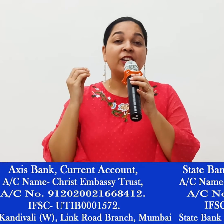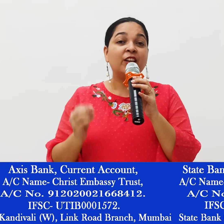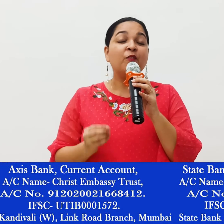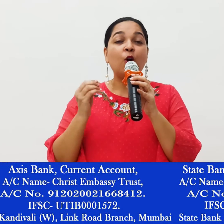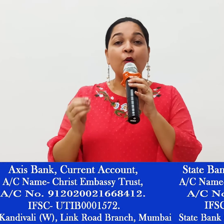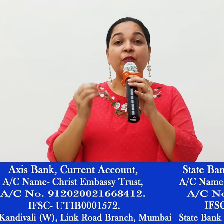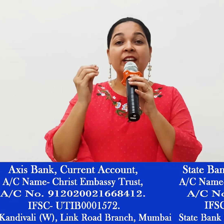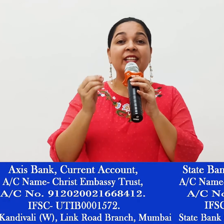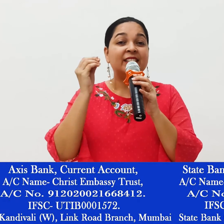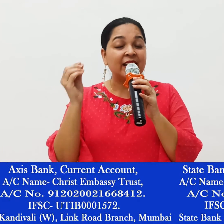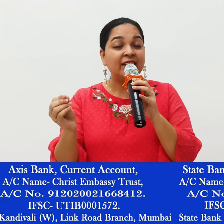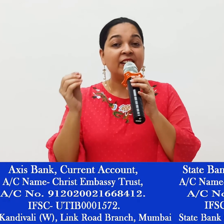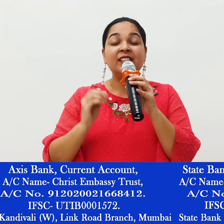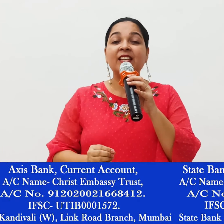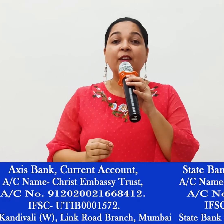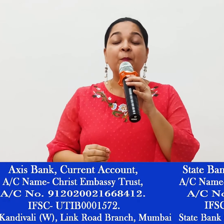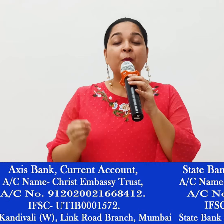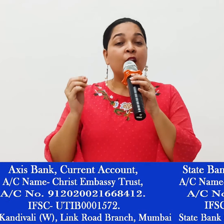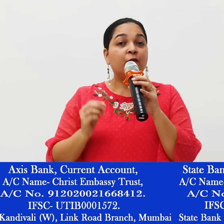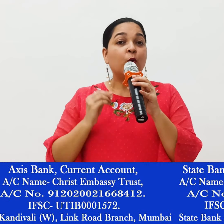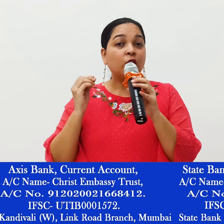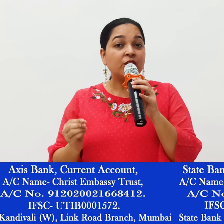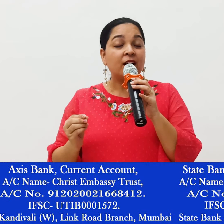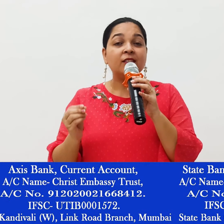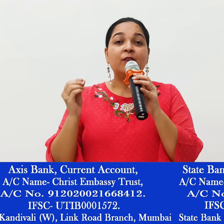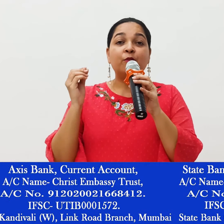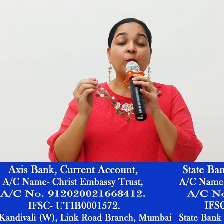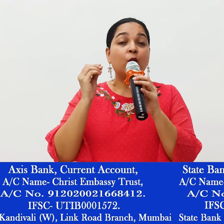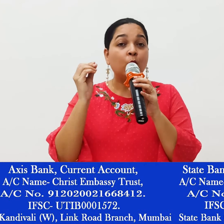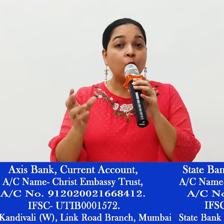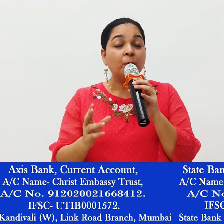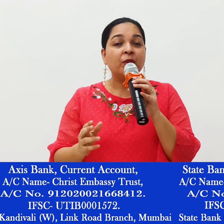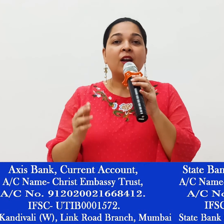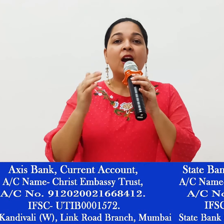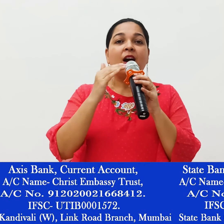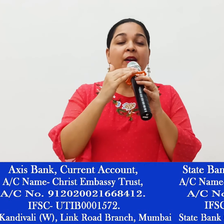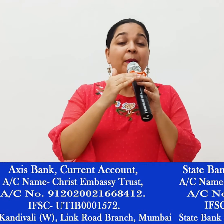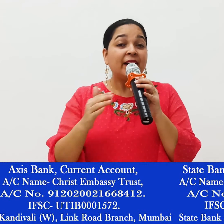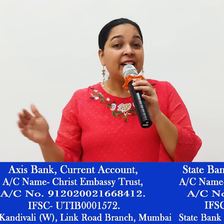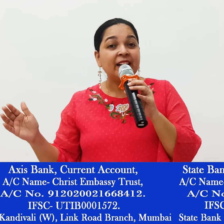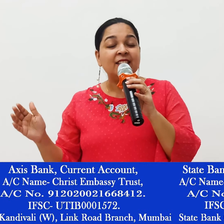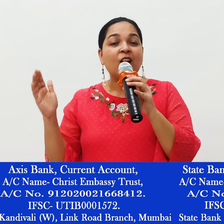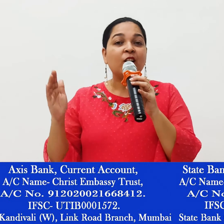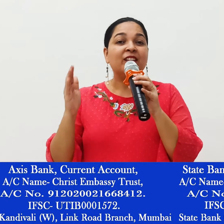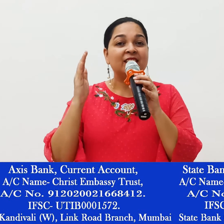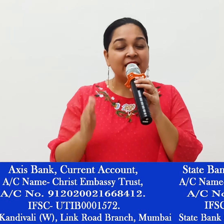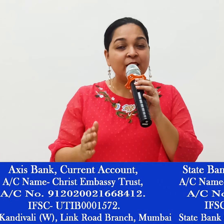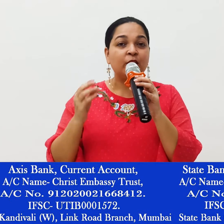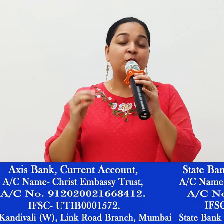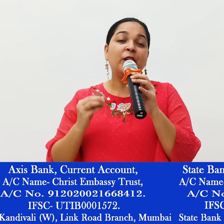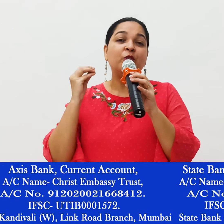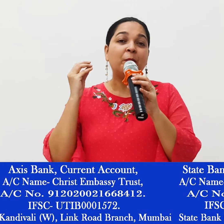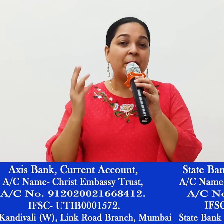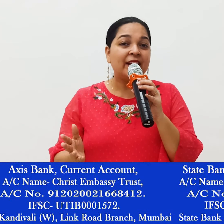center, you can give your offering in the center itself. If you are watching us from your home, our bank details are on the